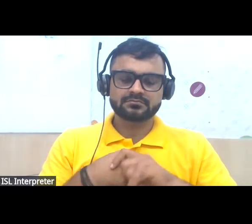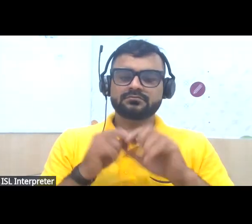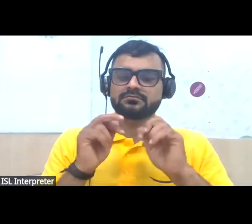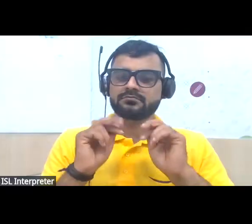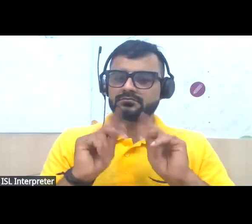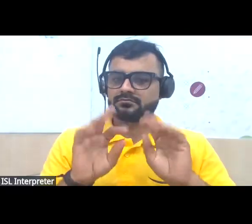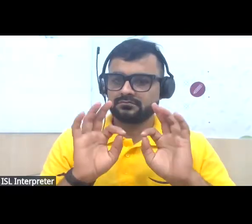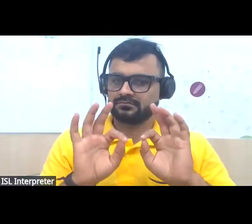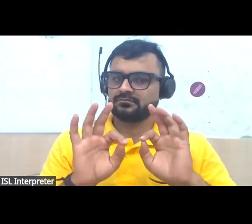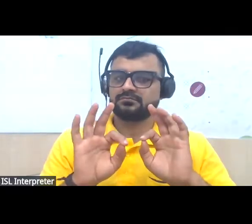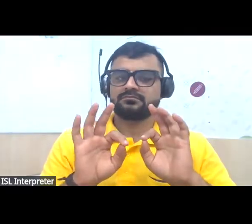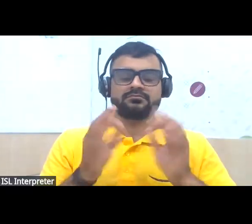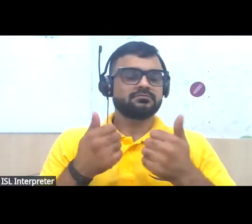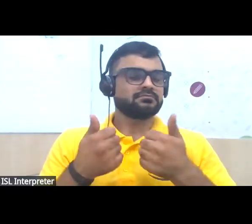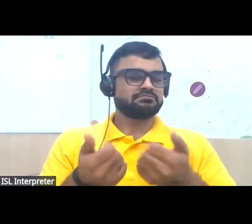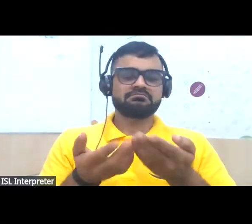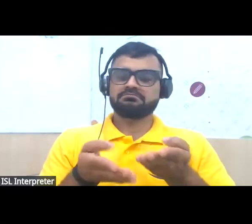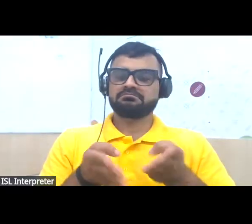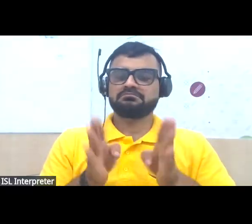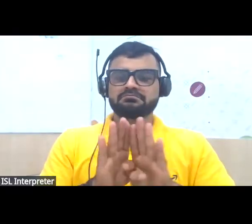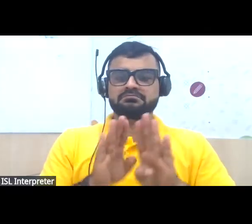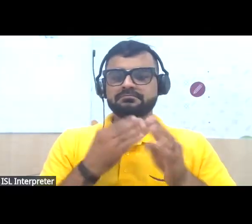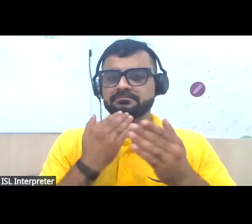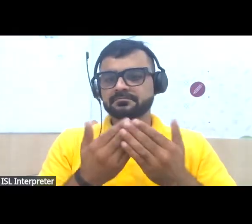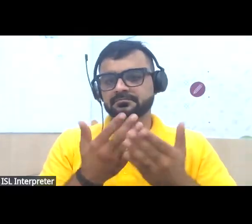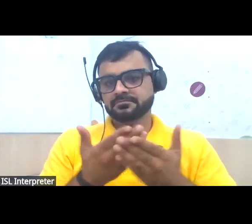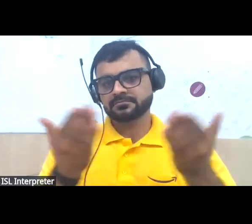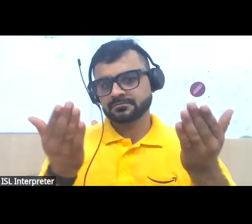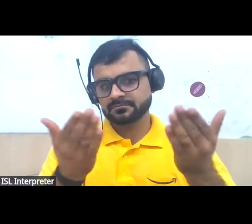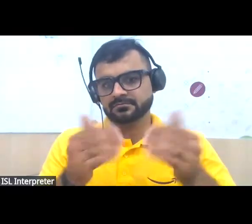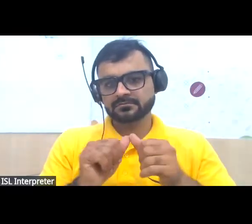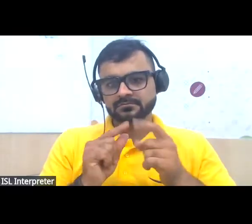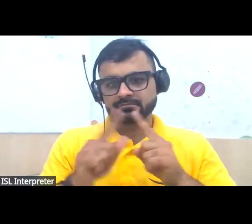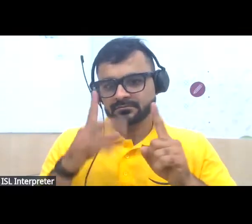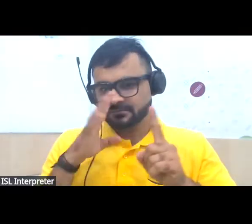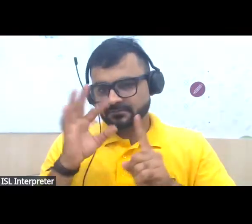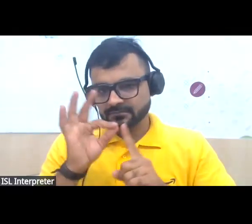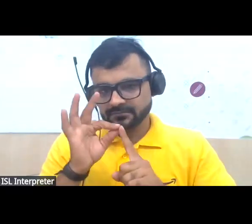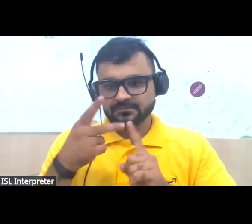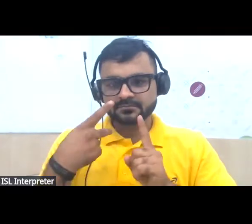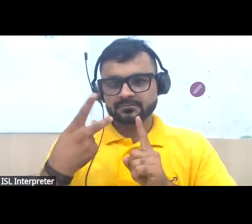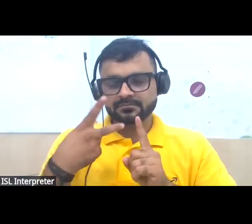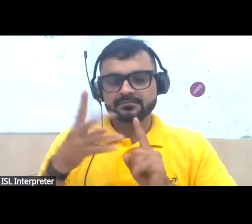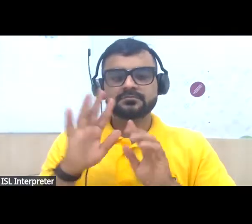Okay, I think we are good to go. Thank you very much, Atul and Preeti.